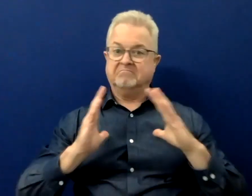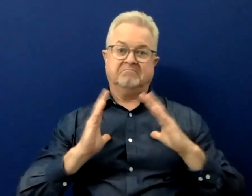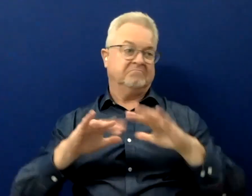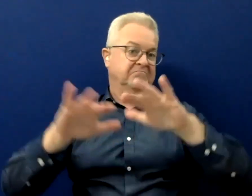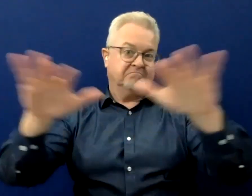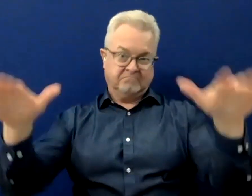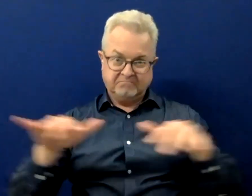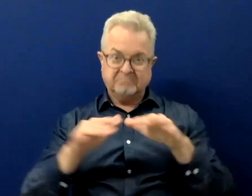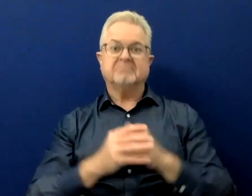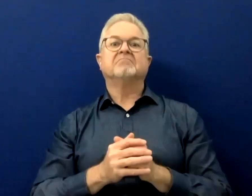you're free to travel.